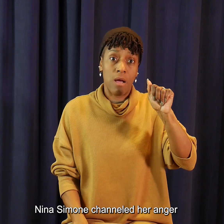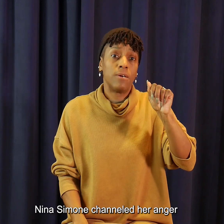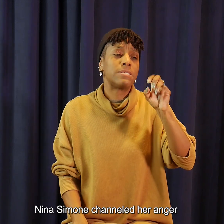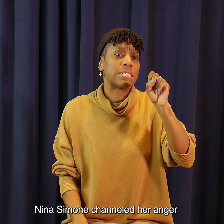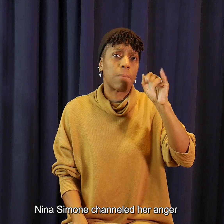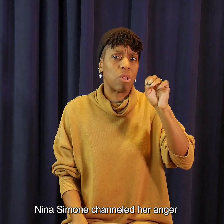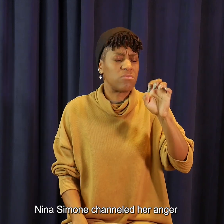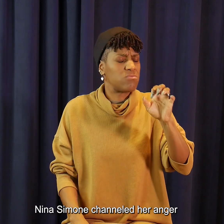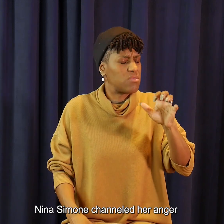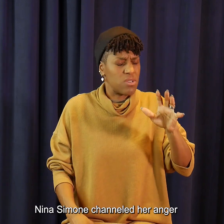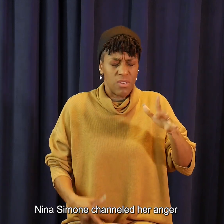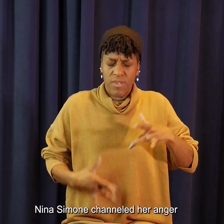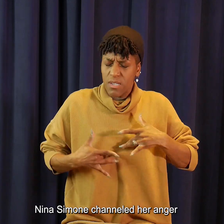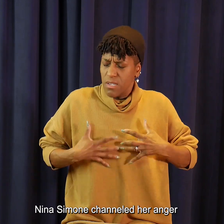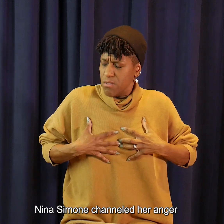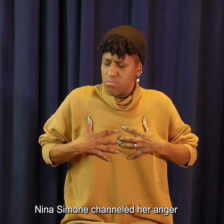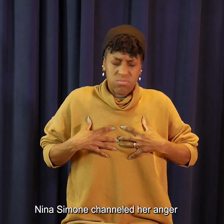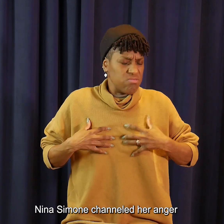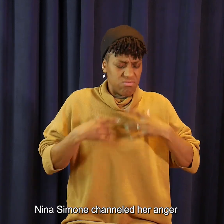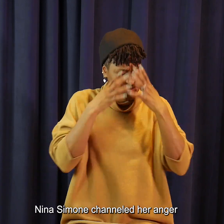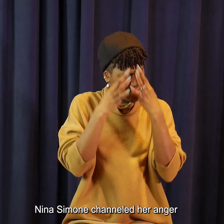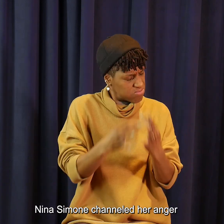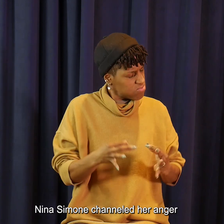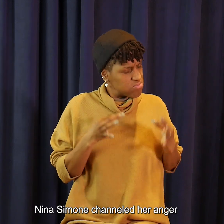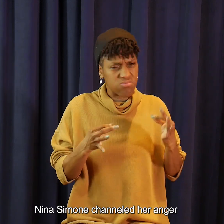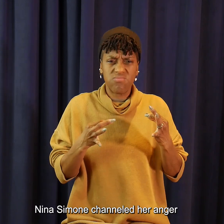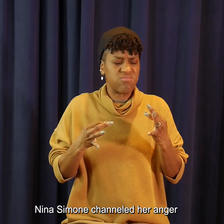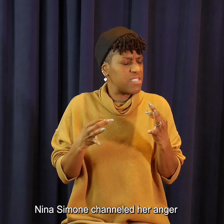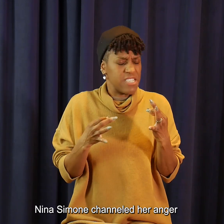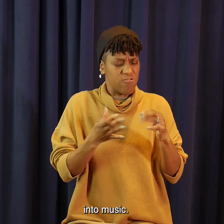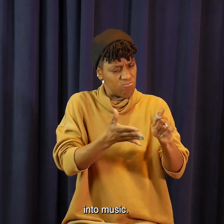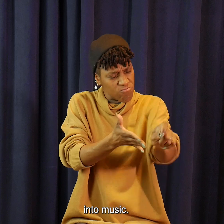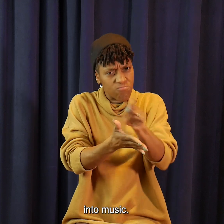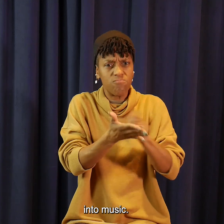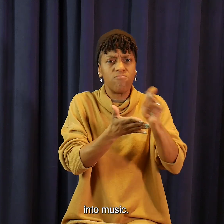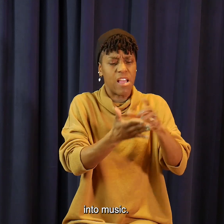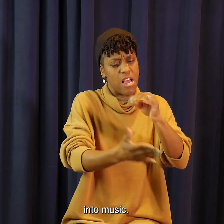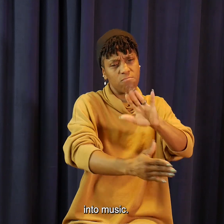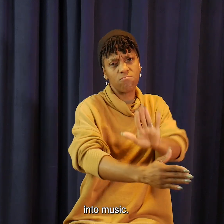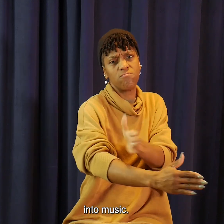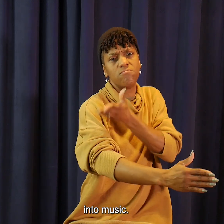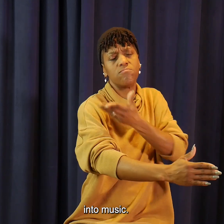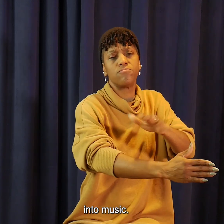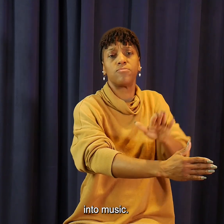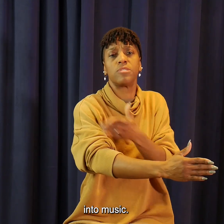Nina Simone channeled her anger into music.